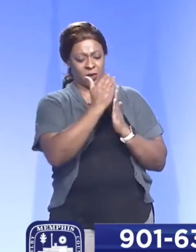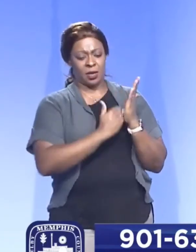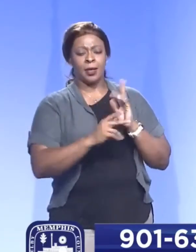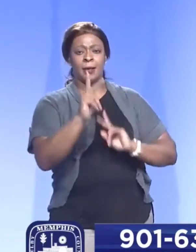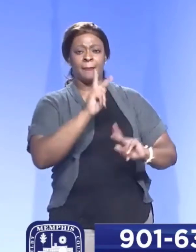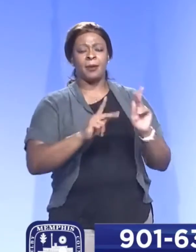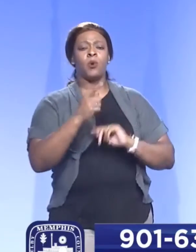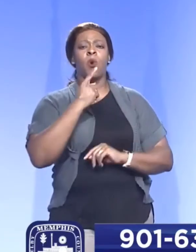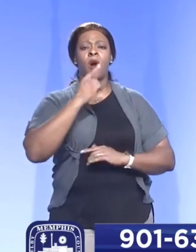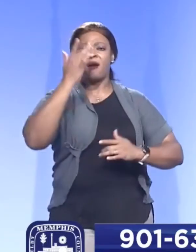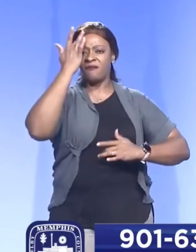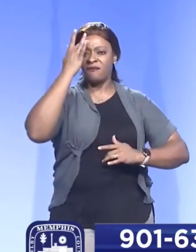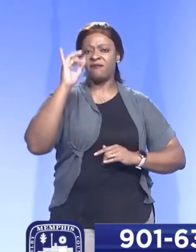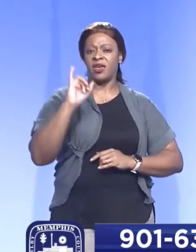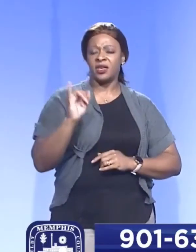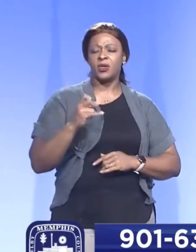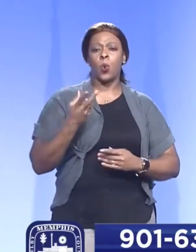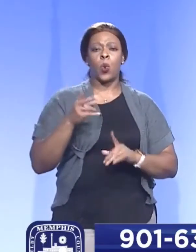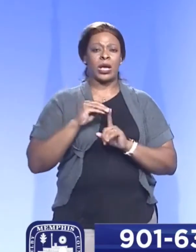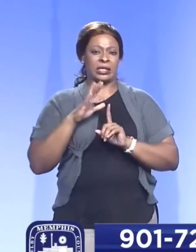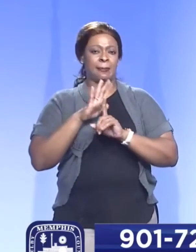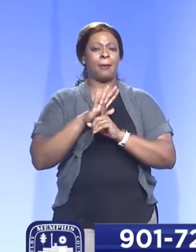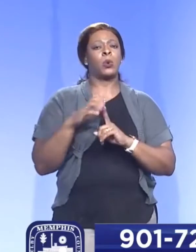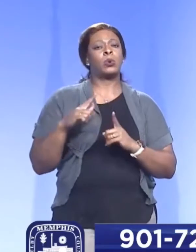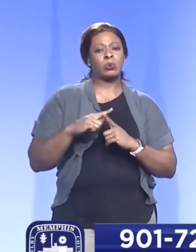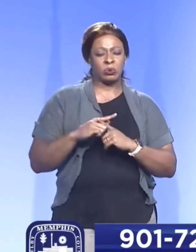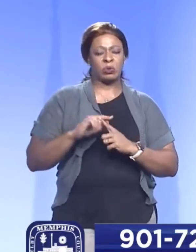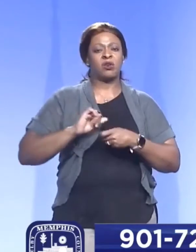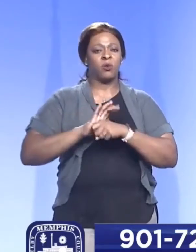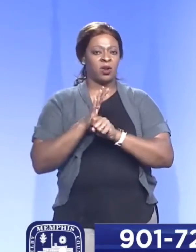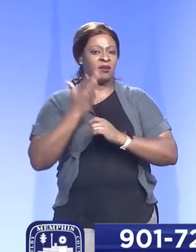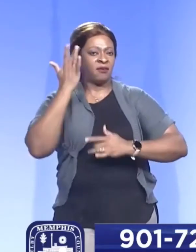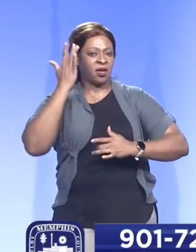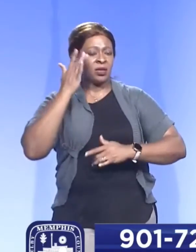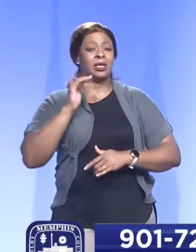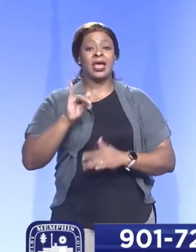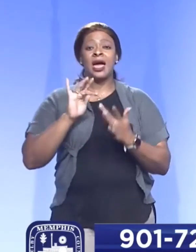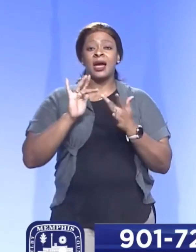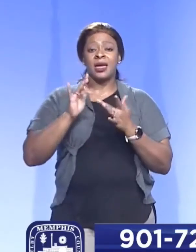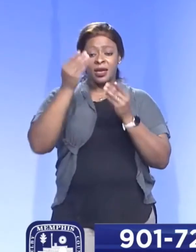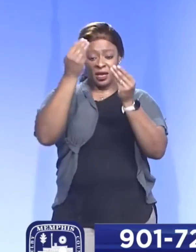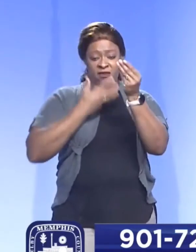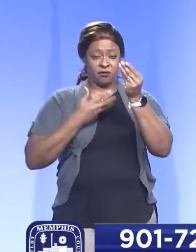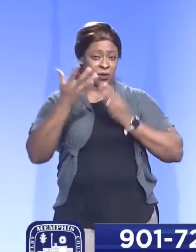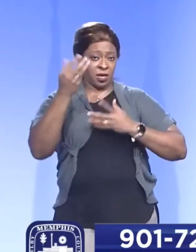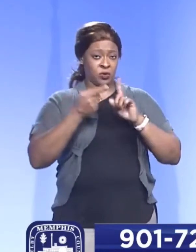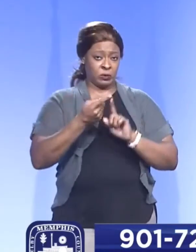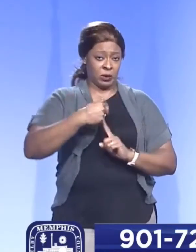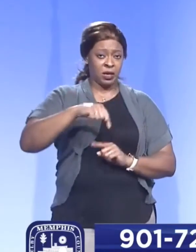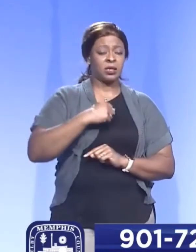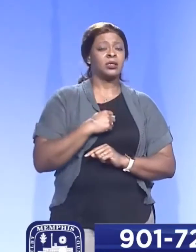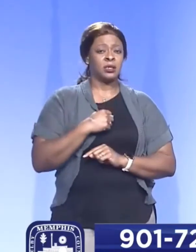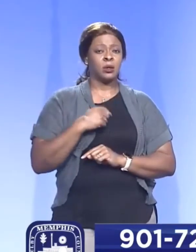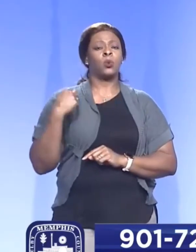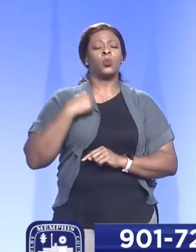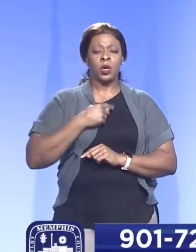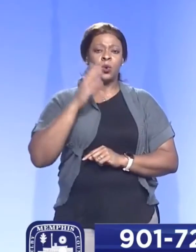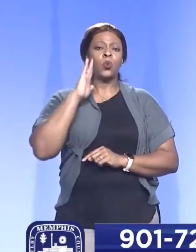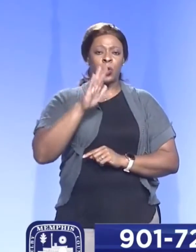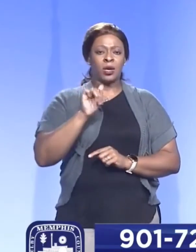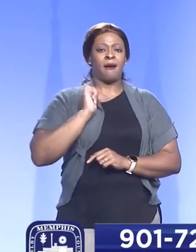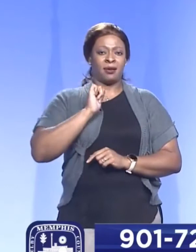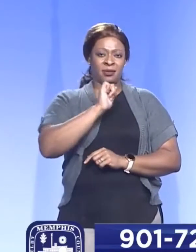are infected or who have been exposed. And so with that contact information, we will